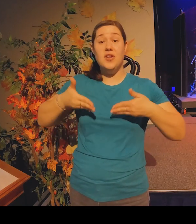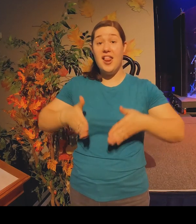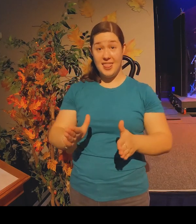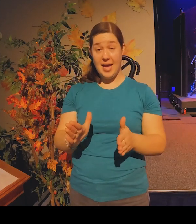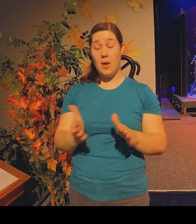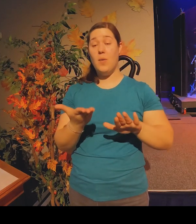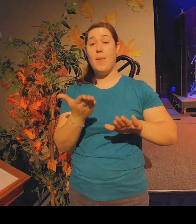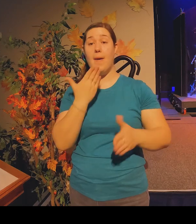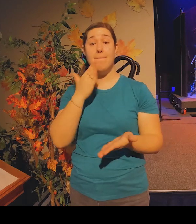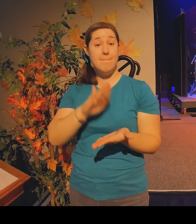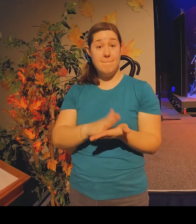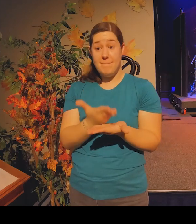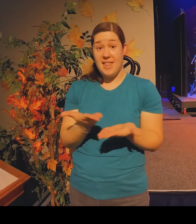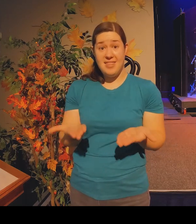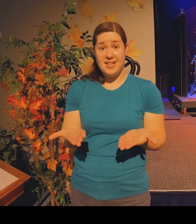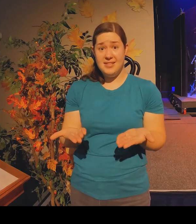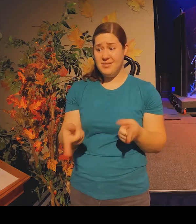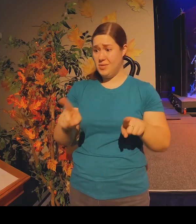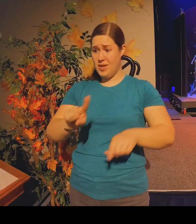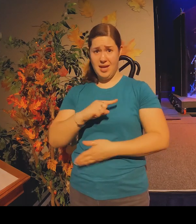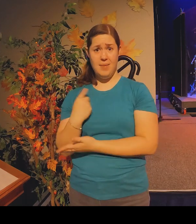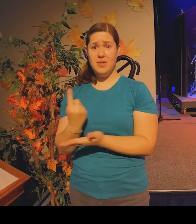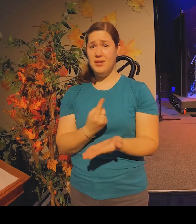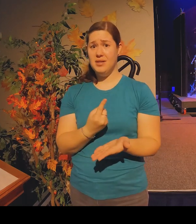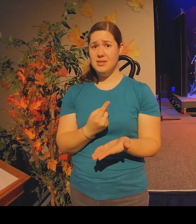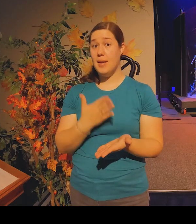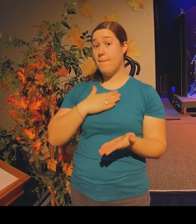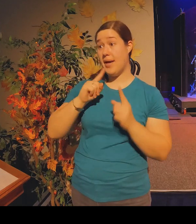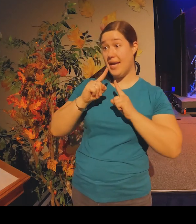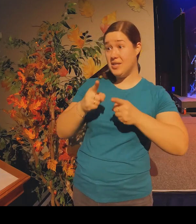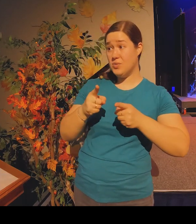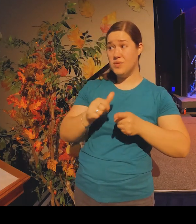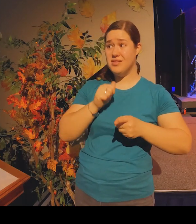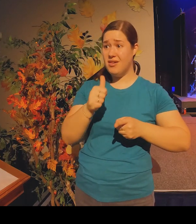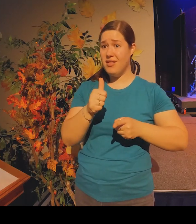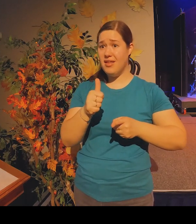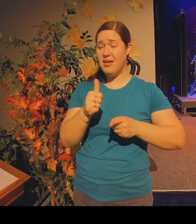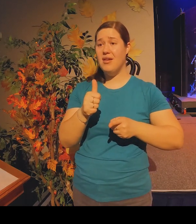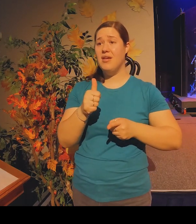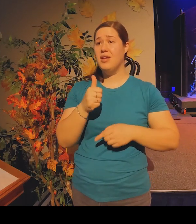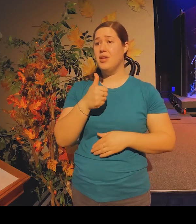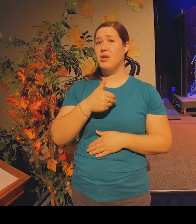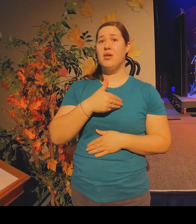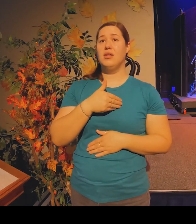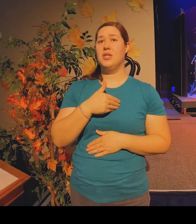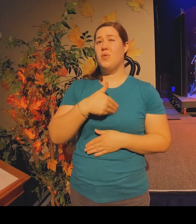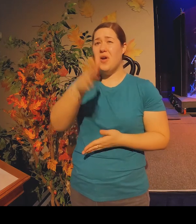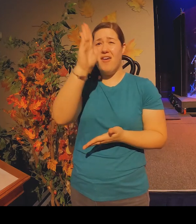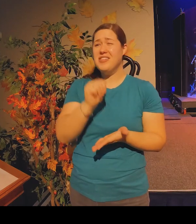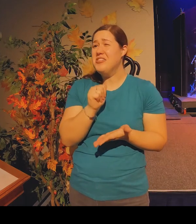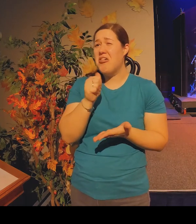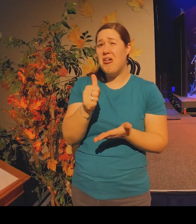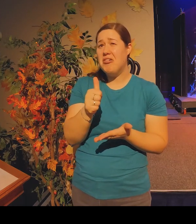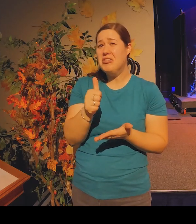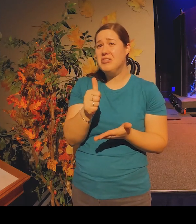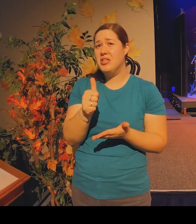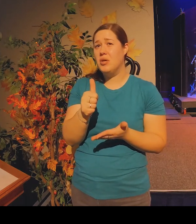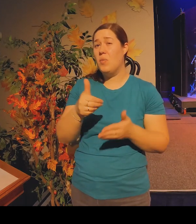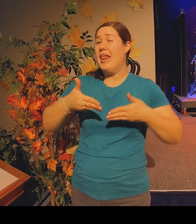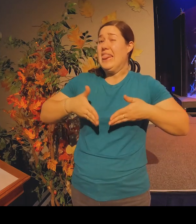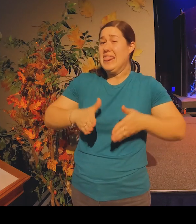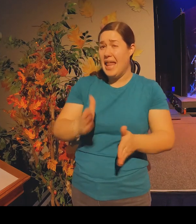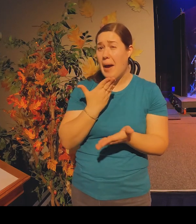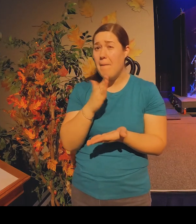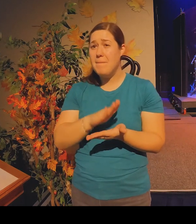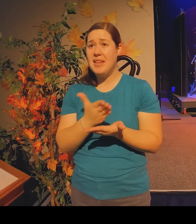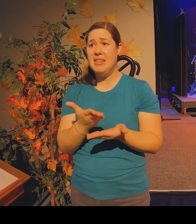to us. And that will is to turn our trouble into triumph. And so if you didn't hear that message or watch that message, I encourage you, we provide